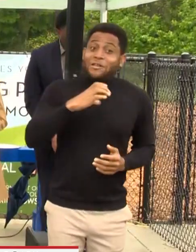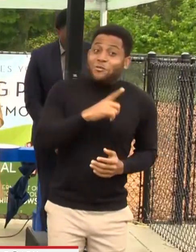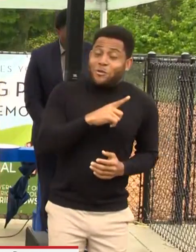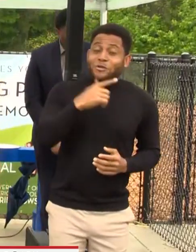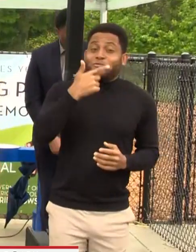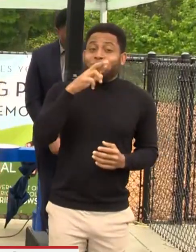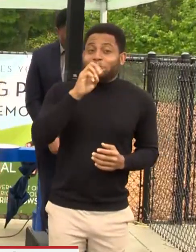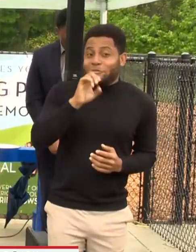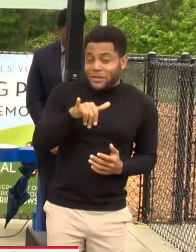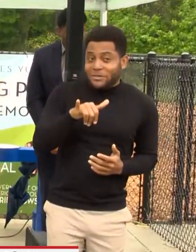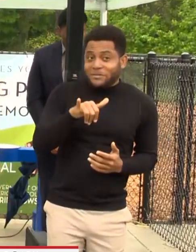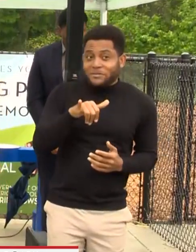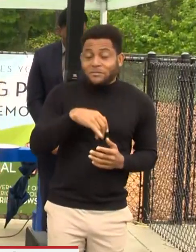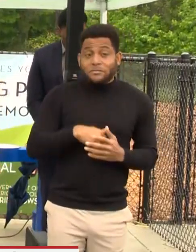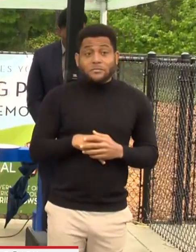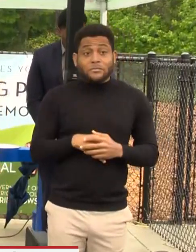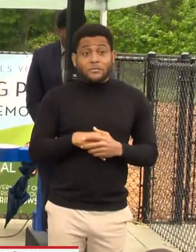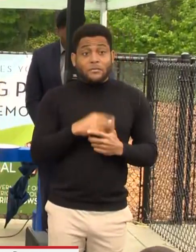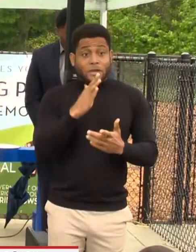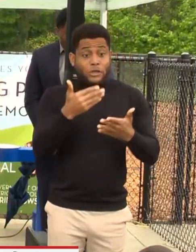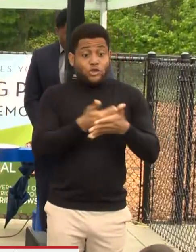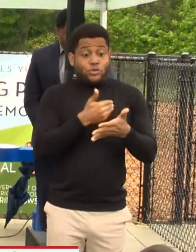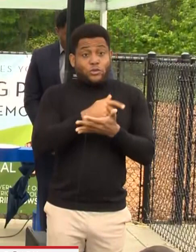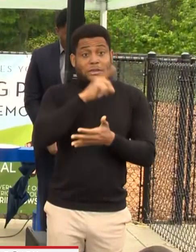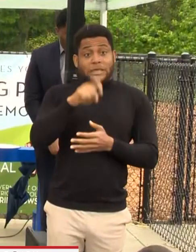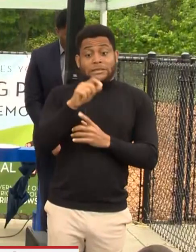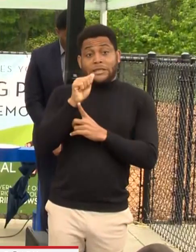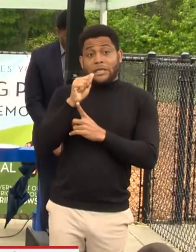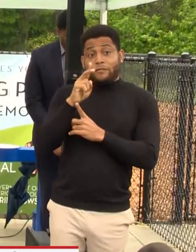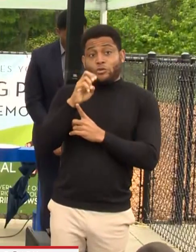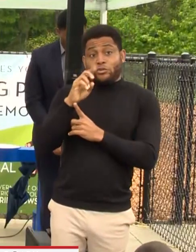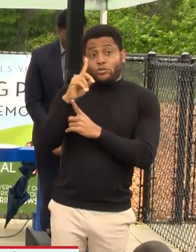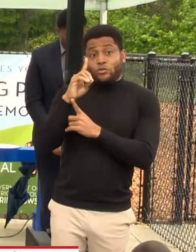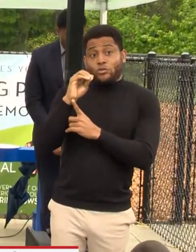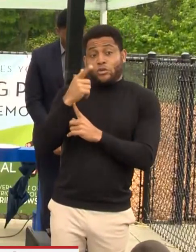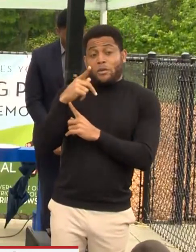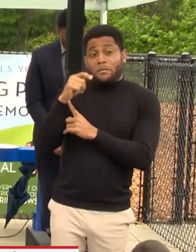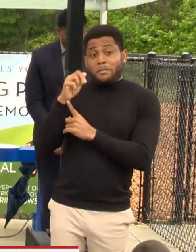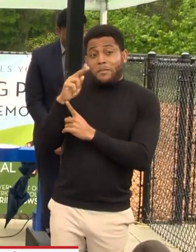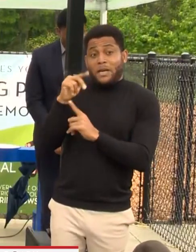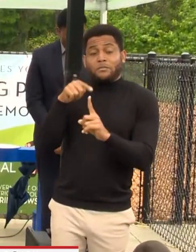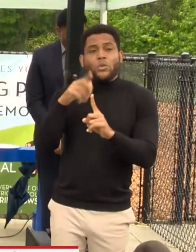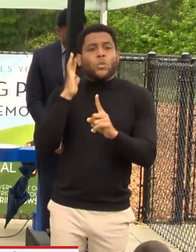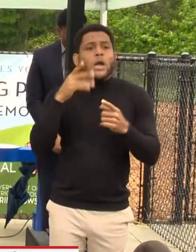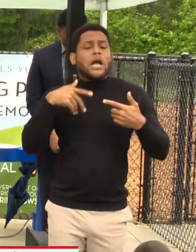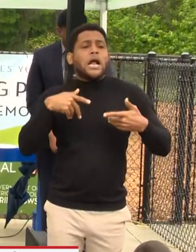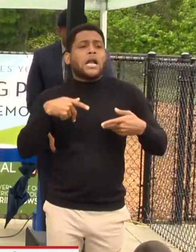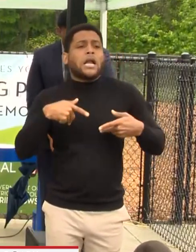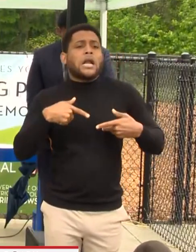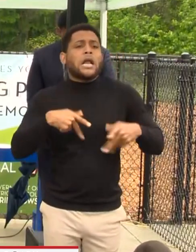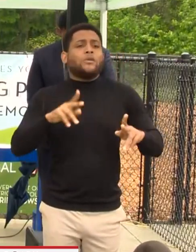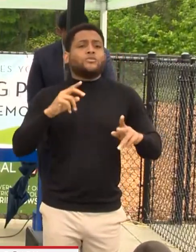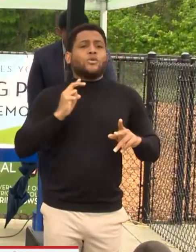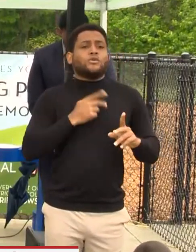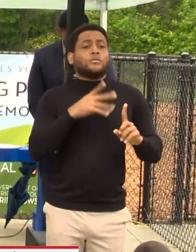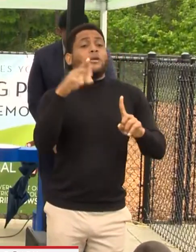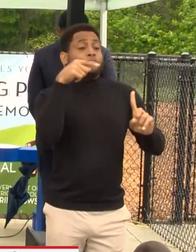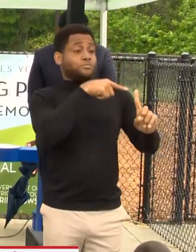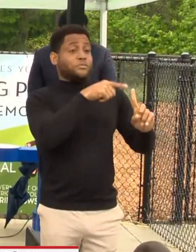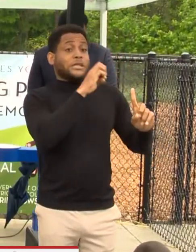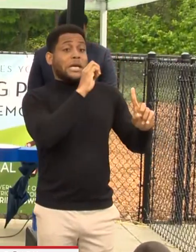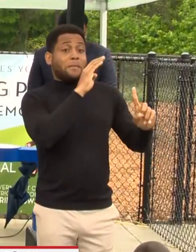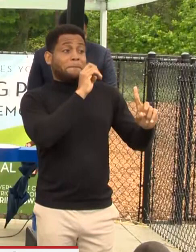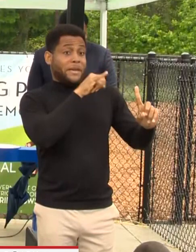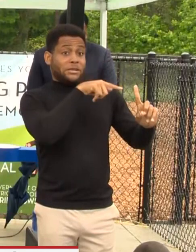Park will allow our dogs, Barrow. Ebony left her dog, the other one, because when we did the groundbreaking,